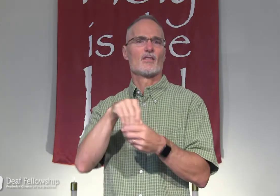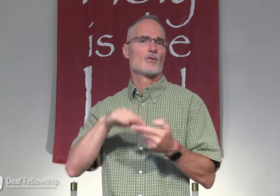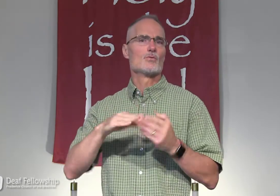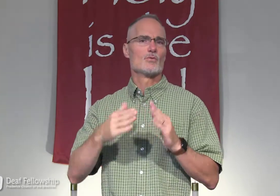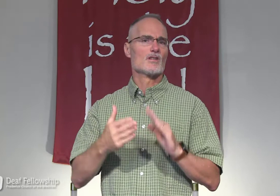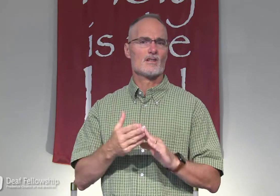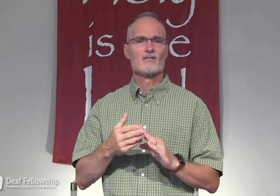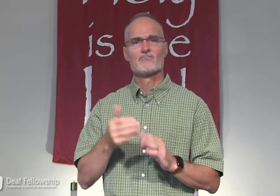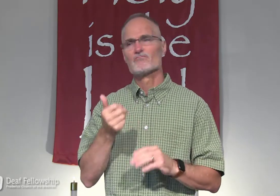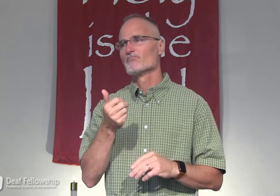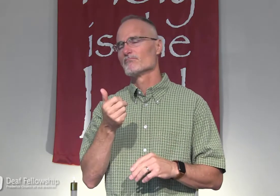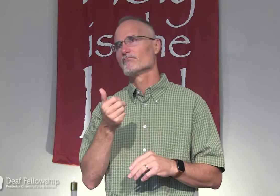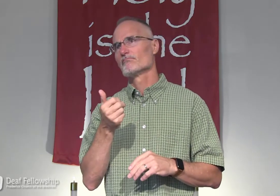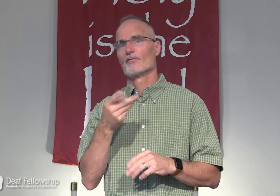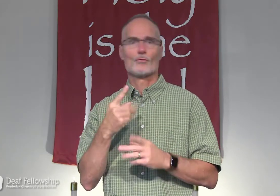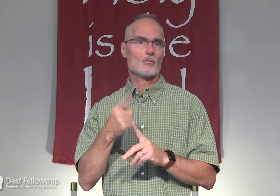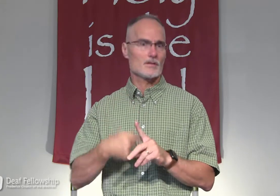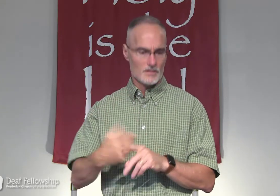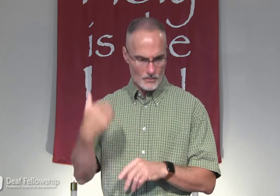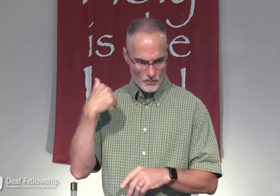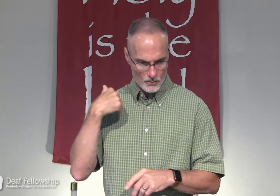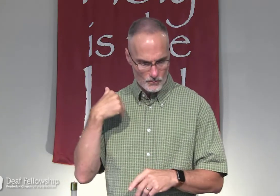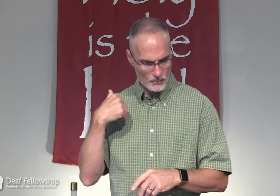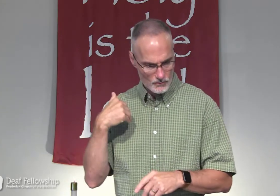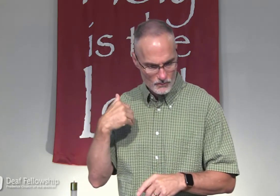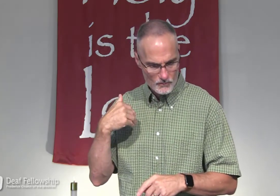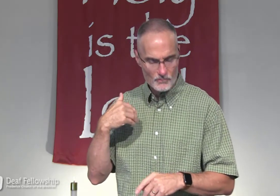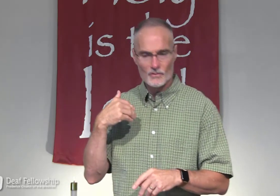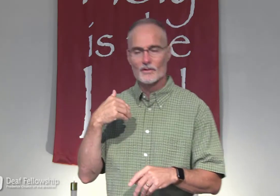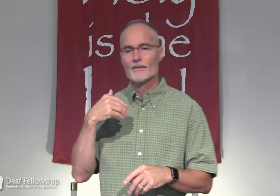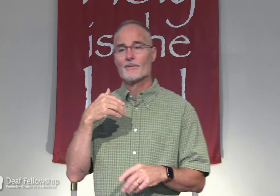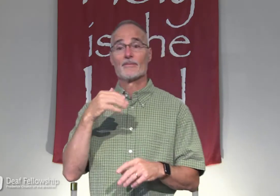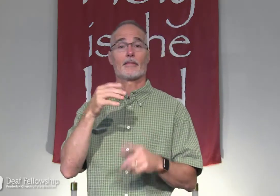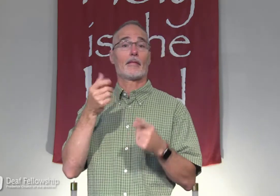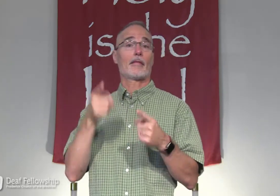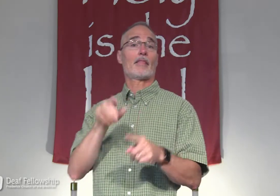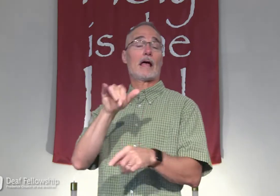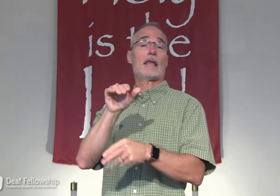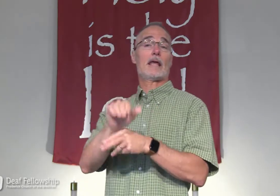remember one mother that I met in the community a few months ago.